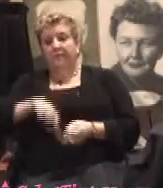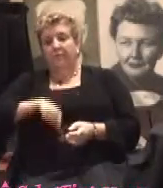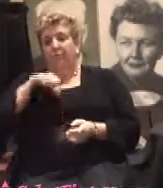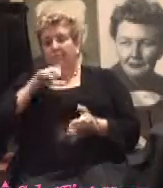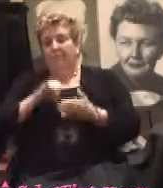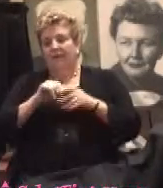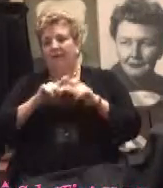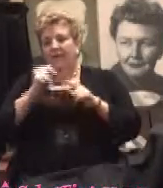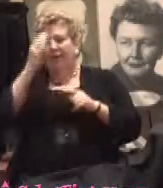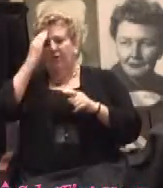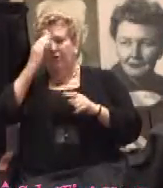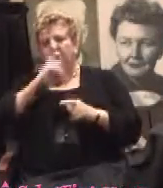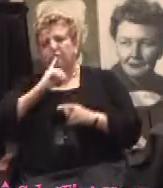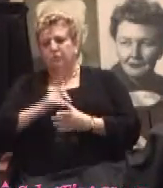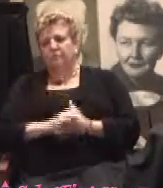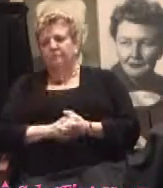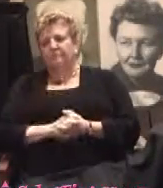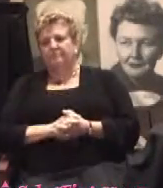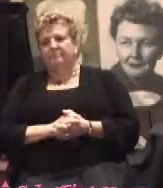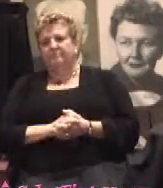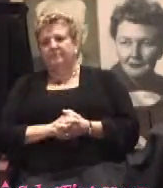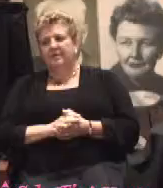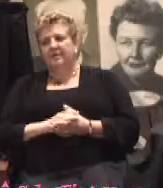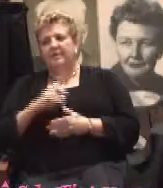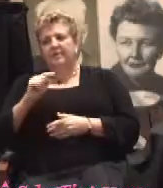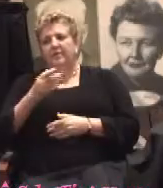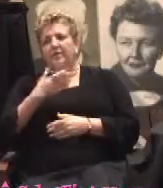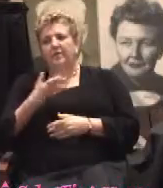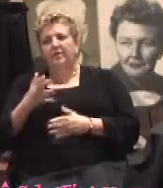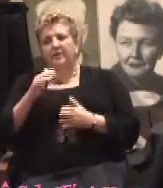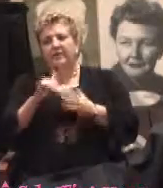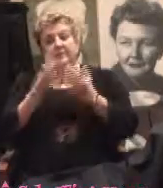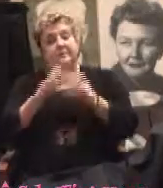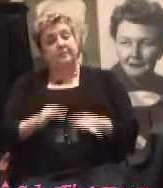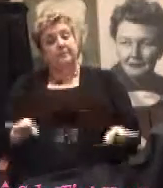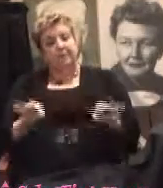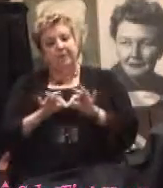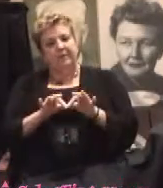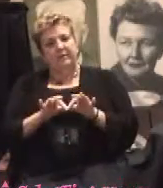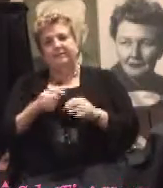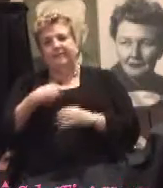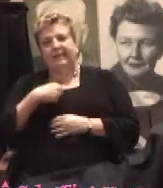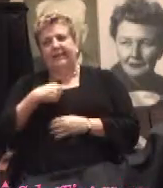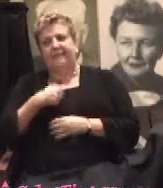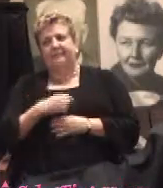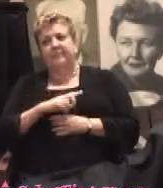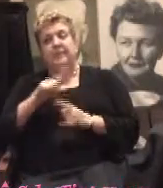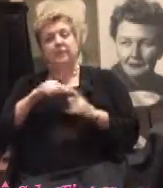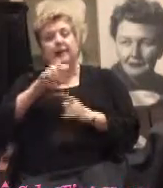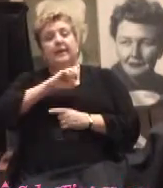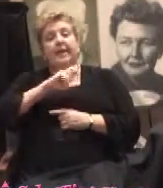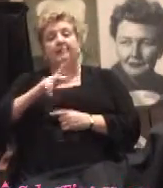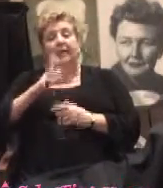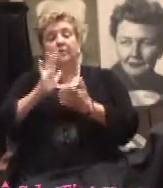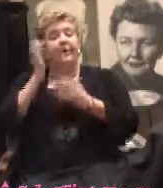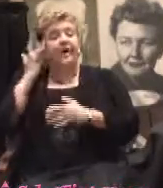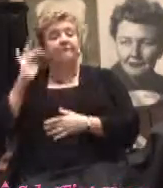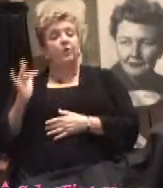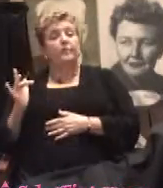true. The only thing that mattered to me was me. And when I got back to California, it didn't matter that